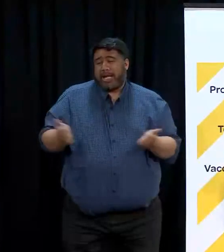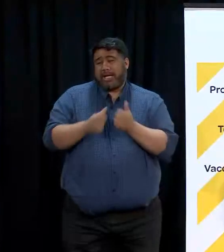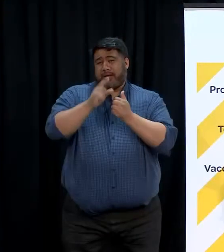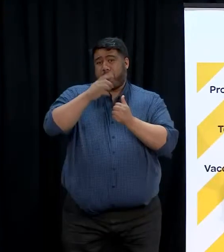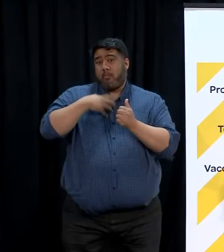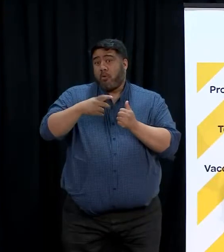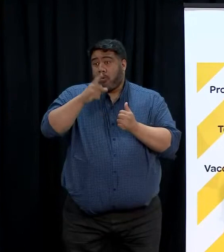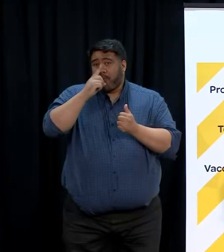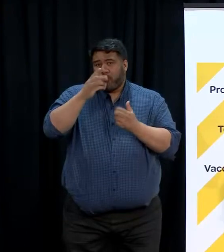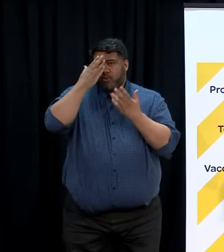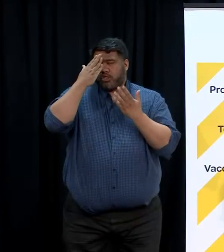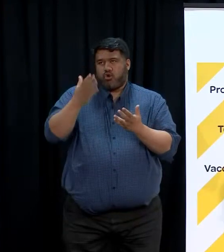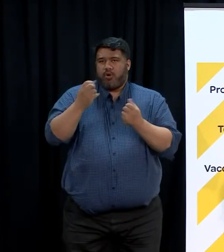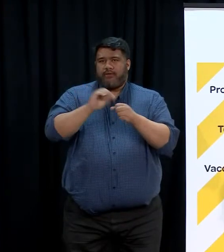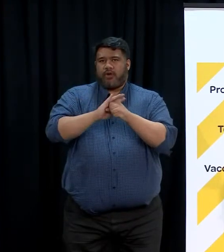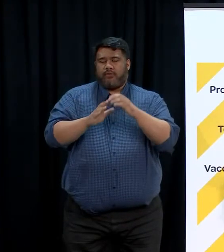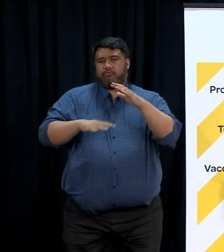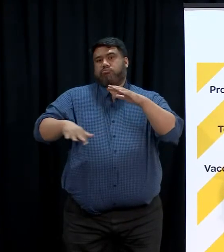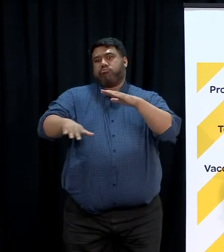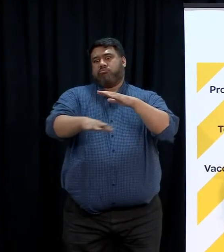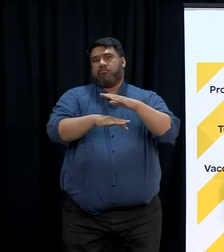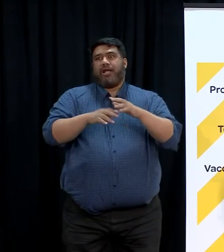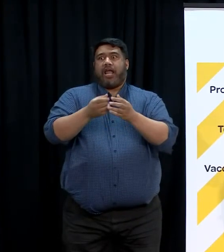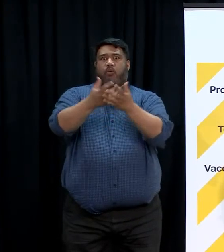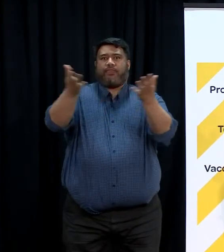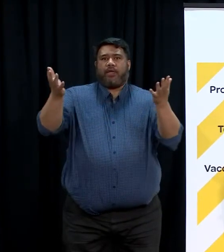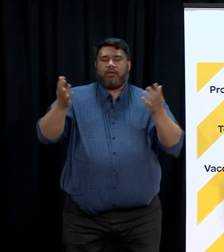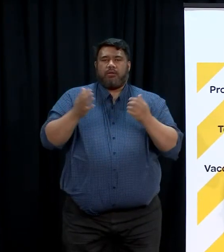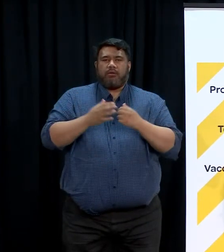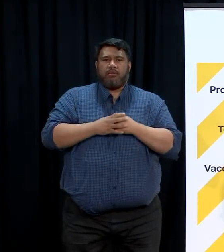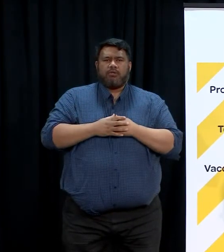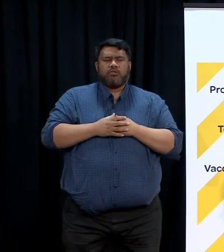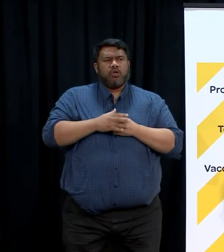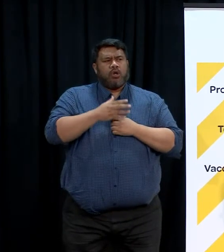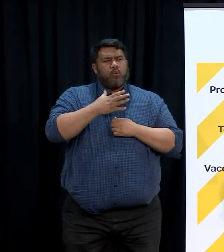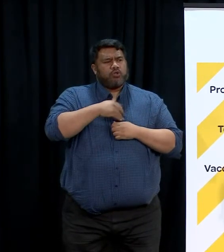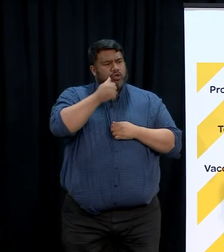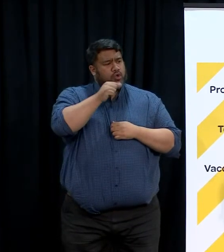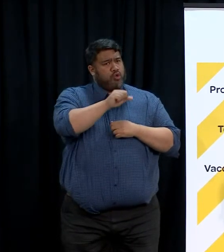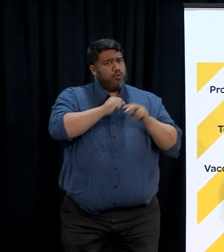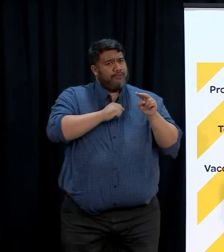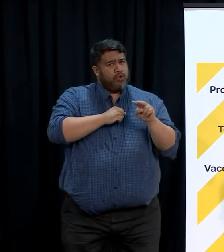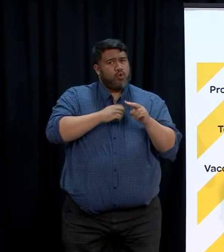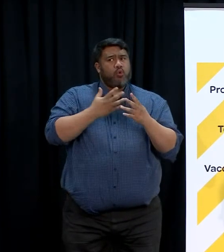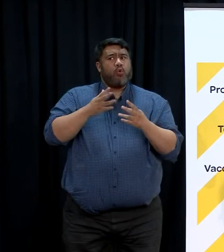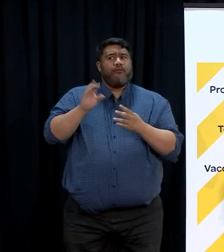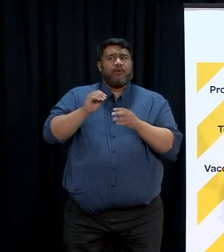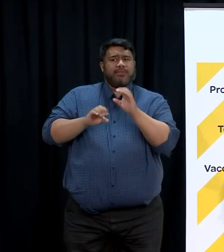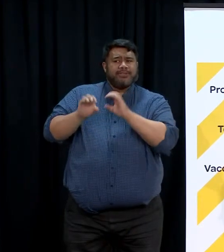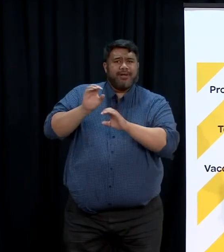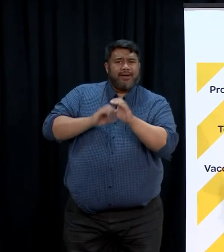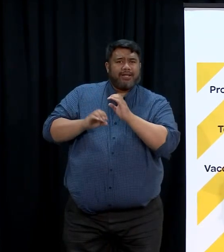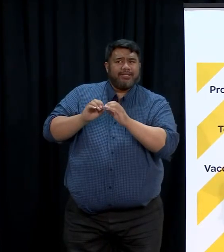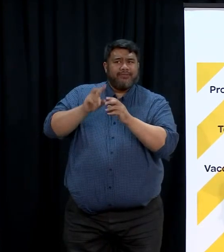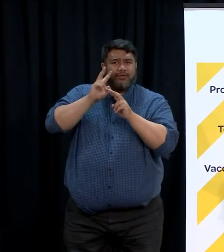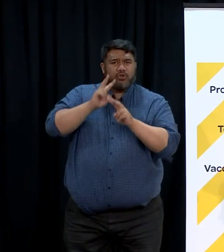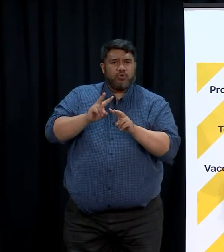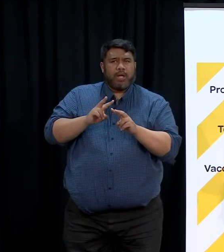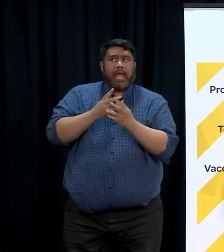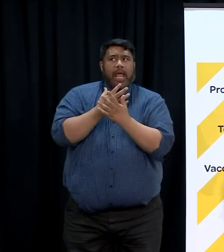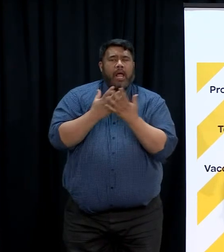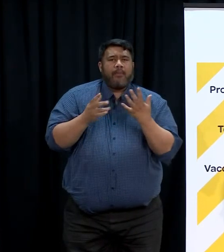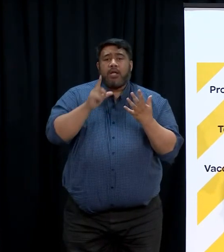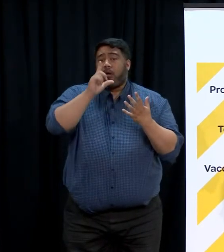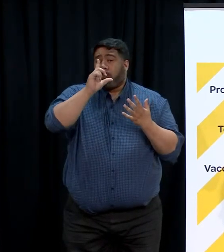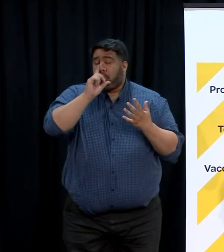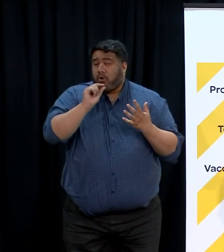166 in the last fortnight now. So do you have an indication from modelers or from your own point of view on how many undetected cases might